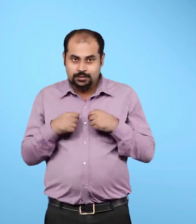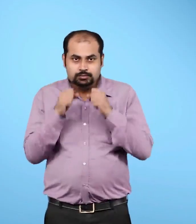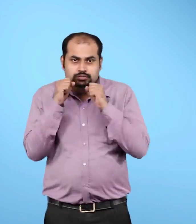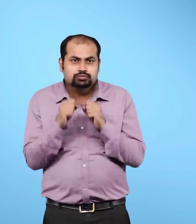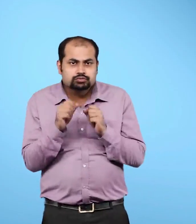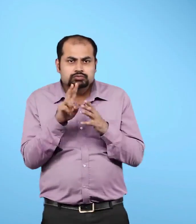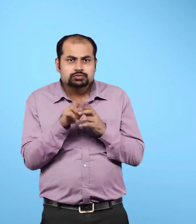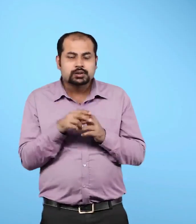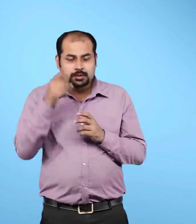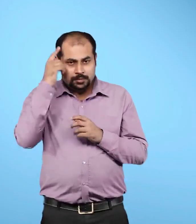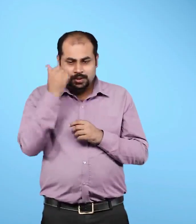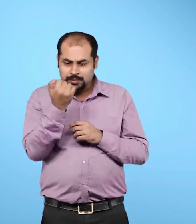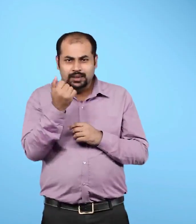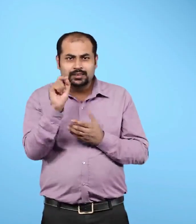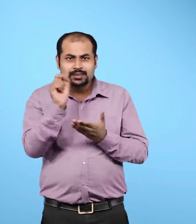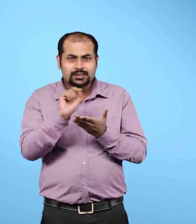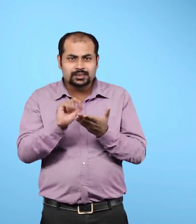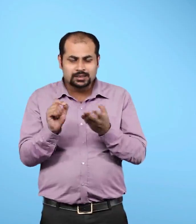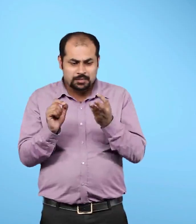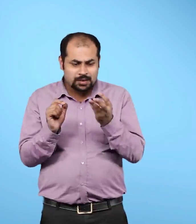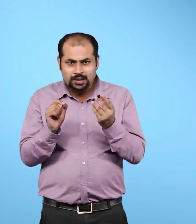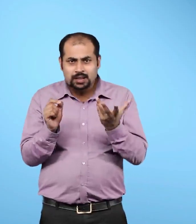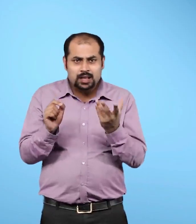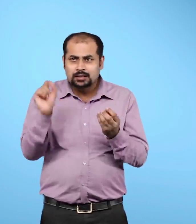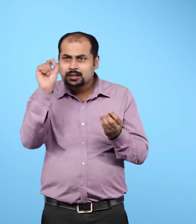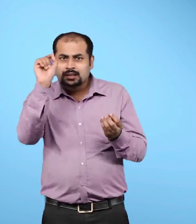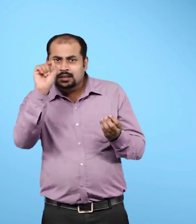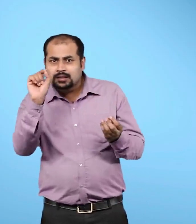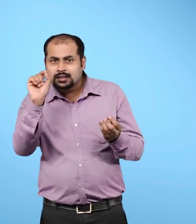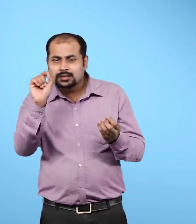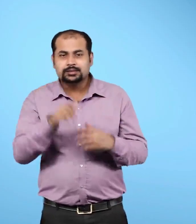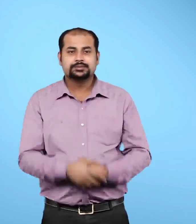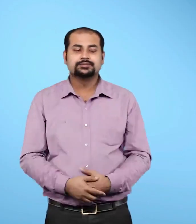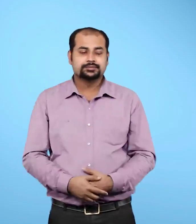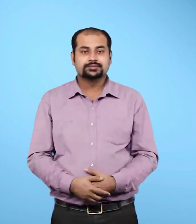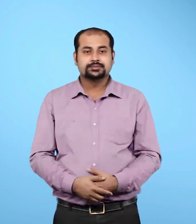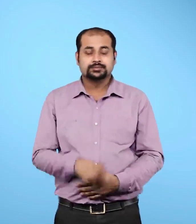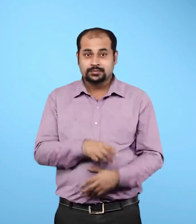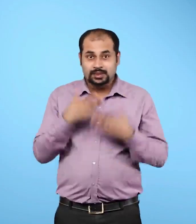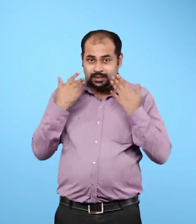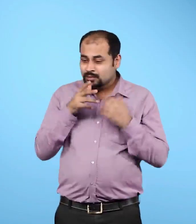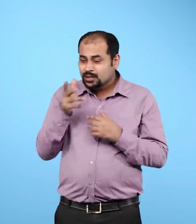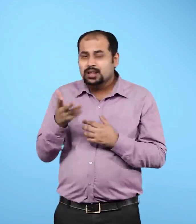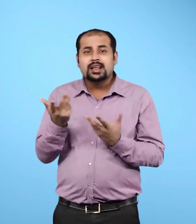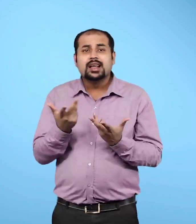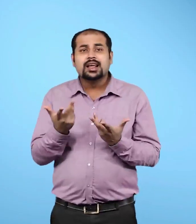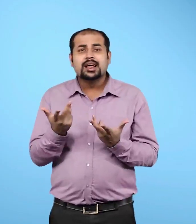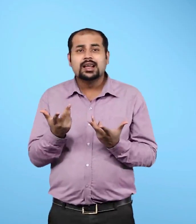with pencil in her right hand and saying, "Now it is easy. You can take away 7